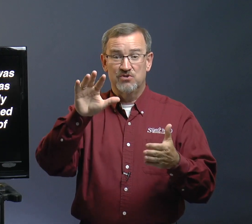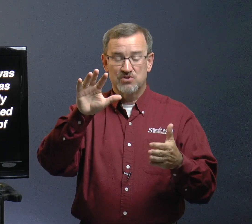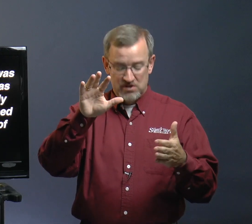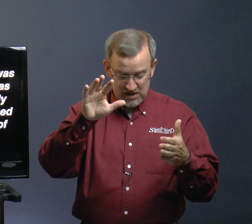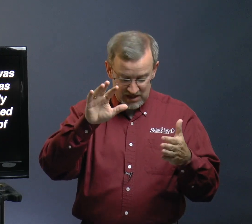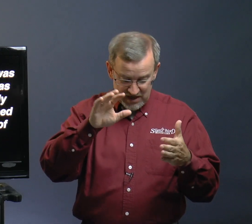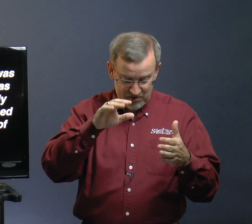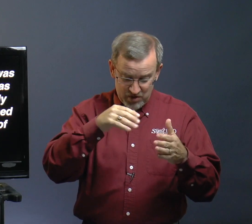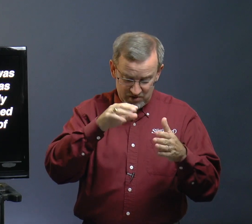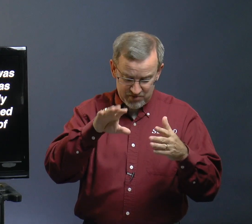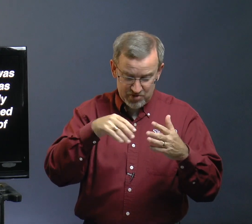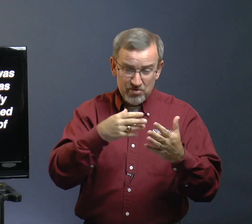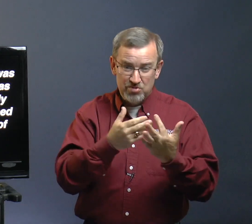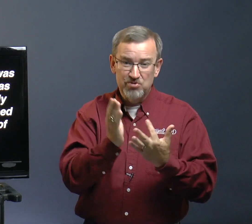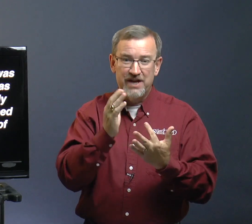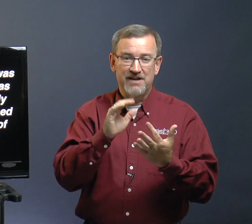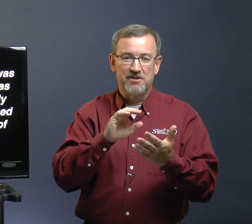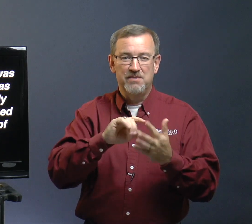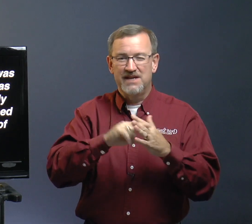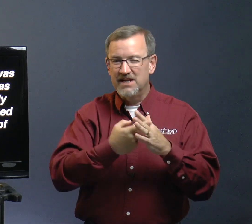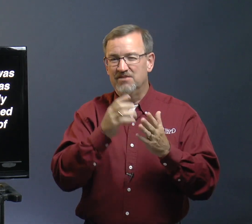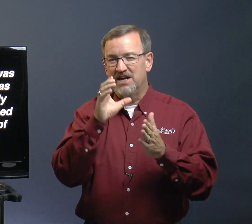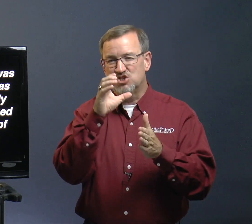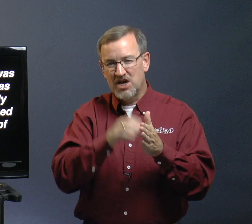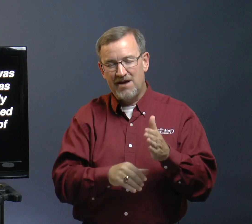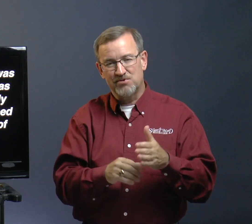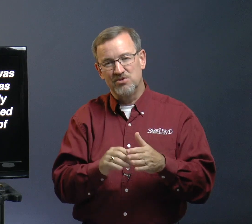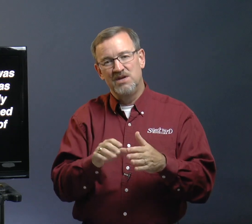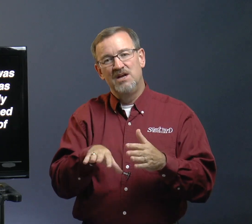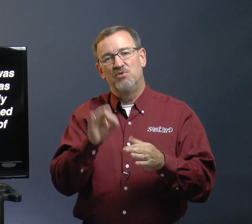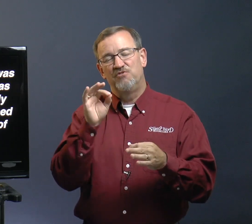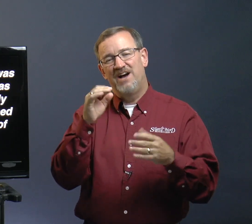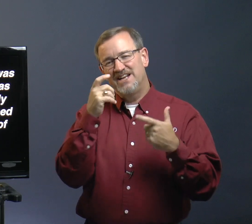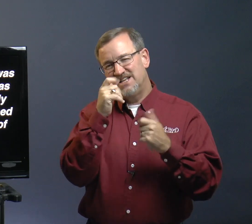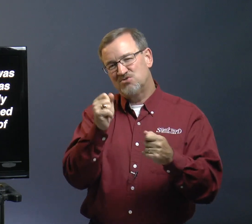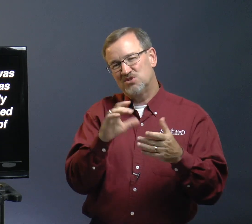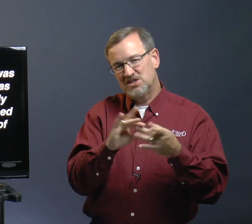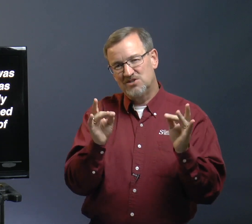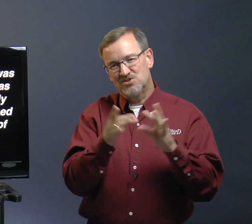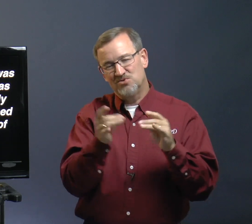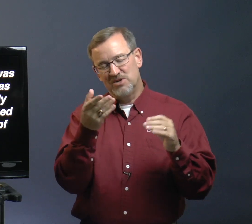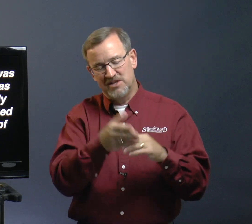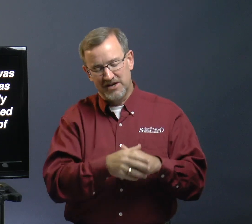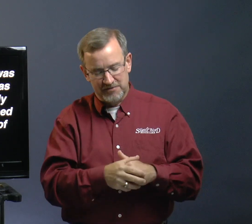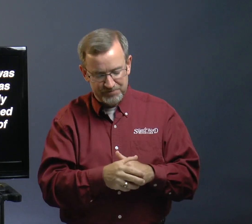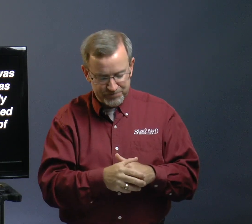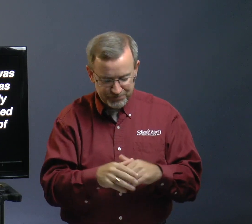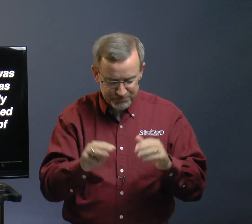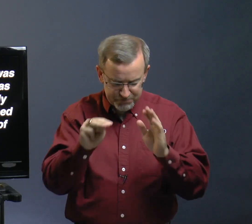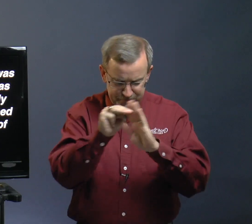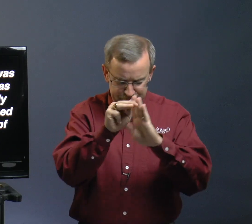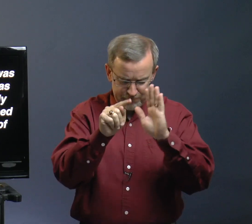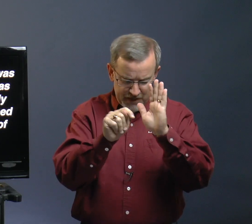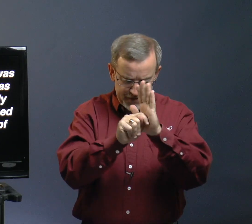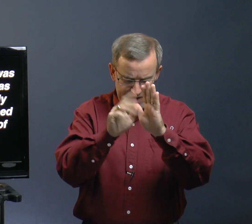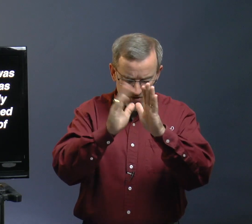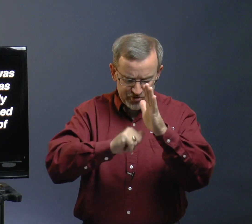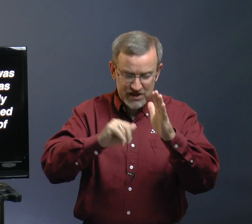verse, through that, the beginning of that chapter, we find an interesting story there. In Matthew